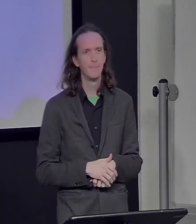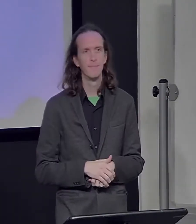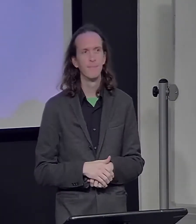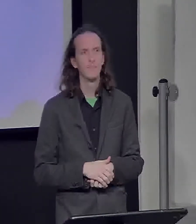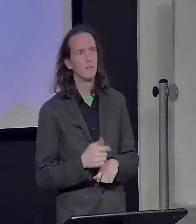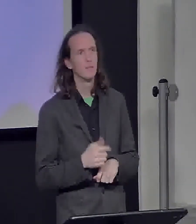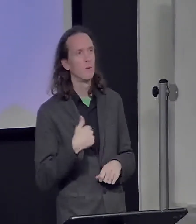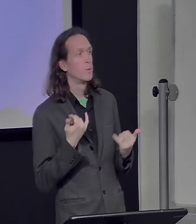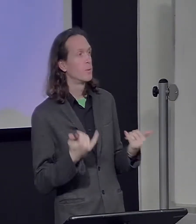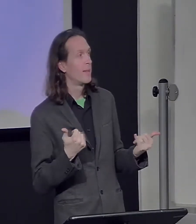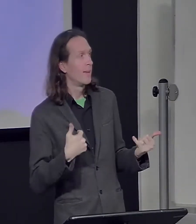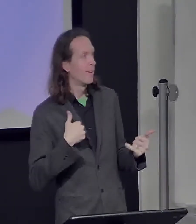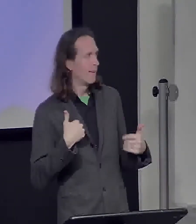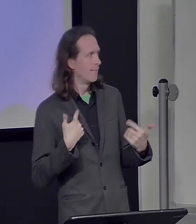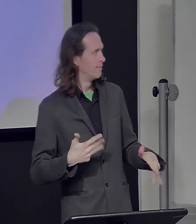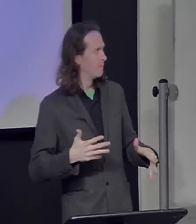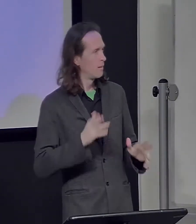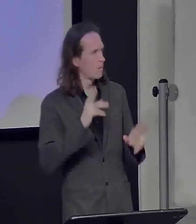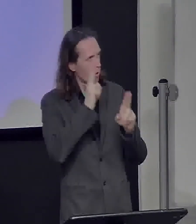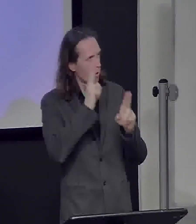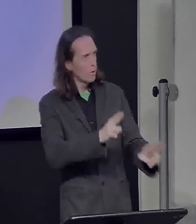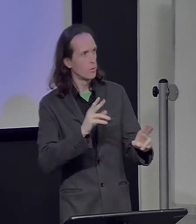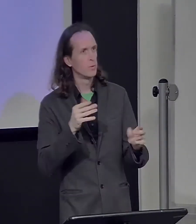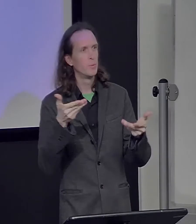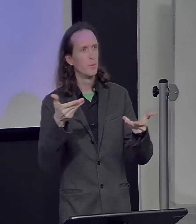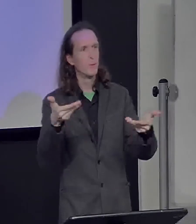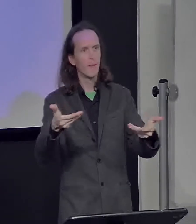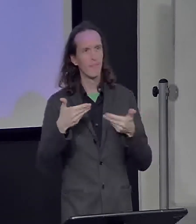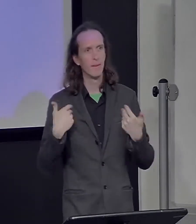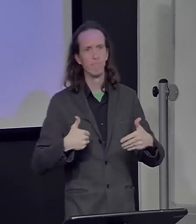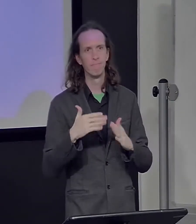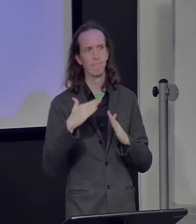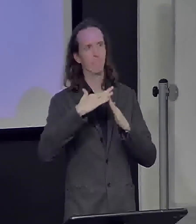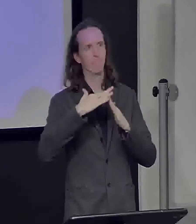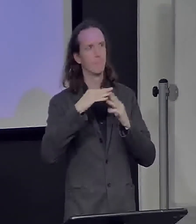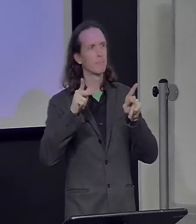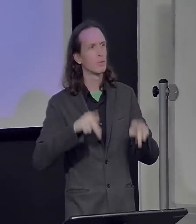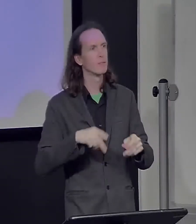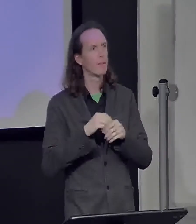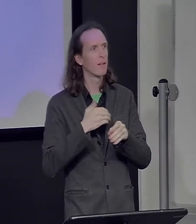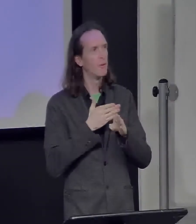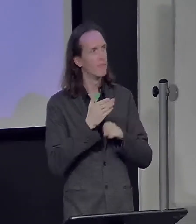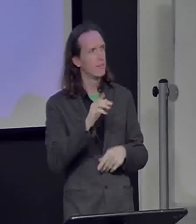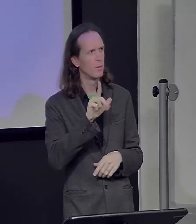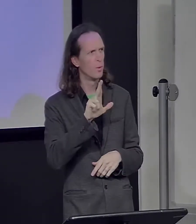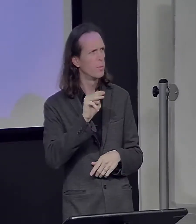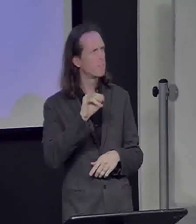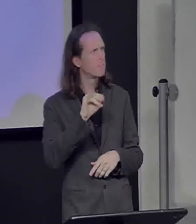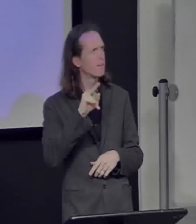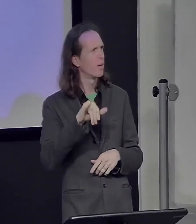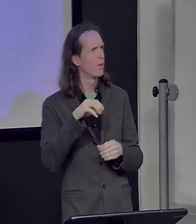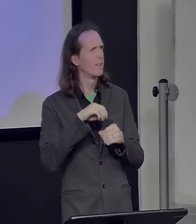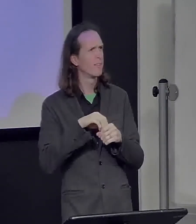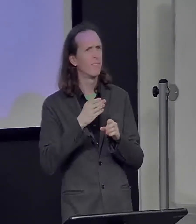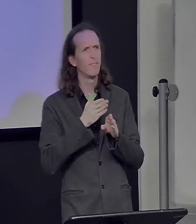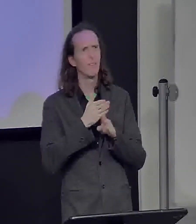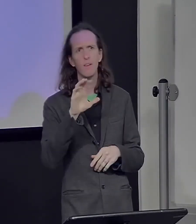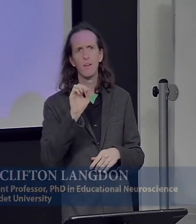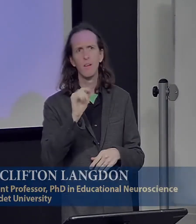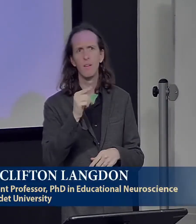Okay, hello everybody and welcome. So today I have, an honor and a privilege just to introduce